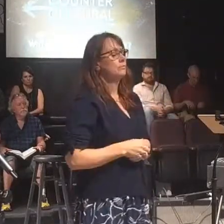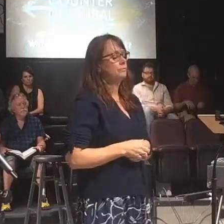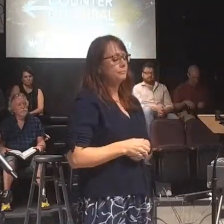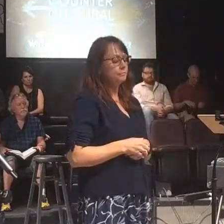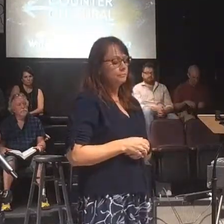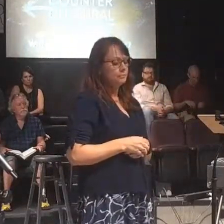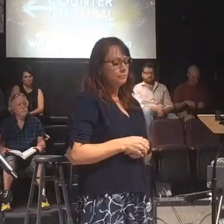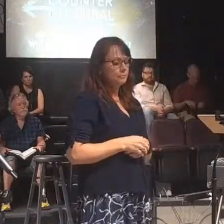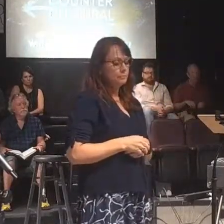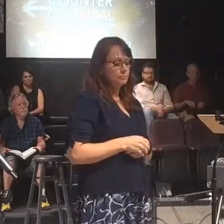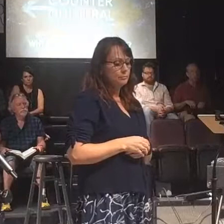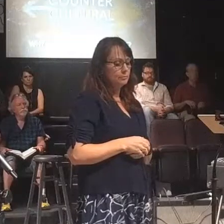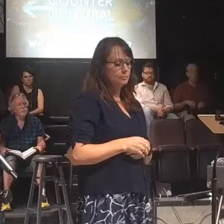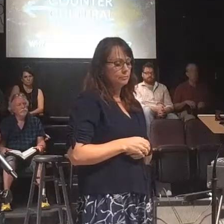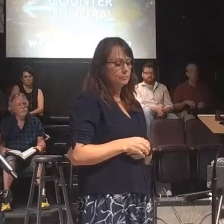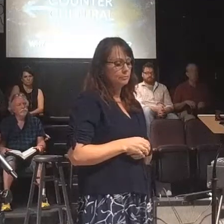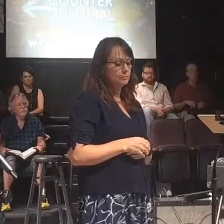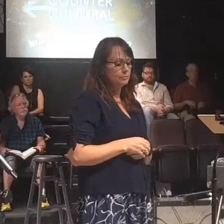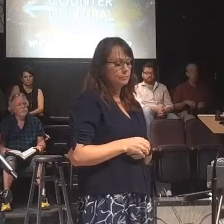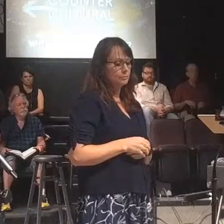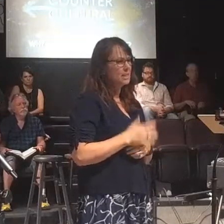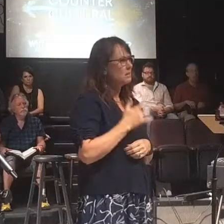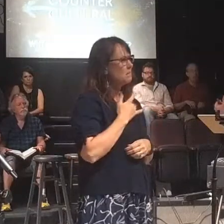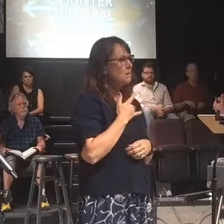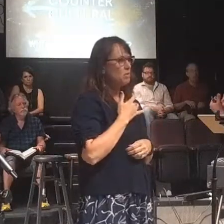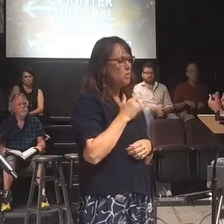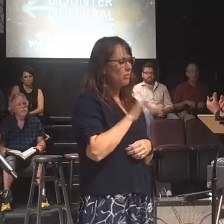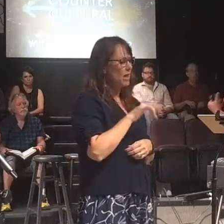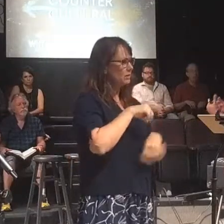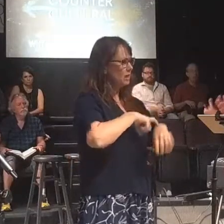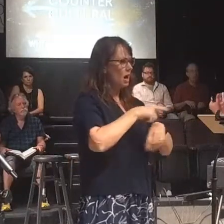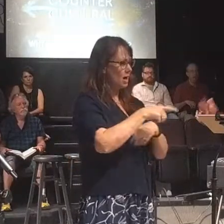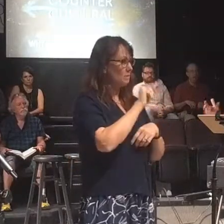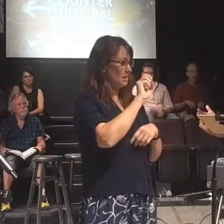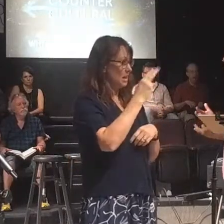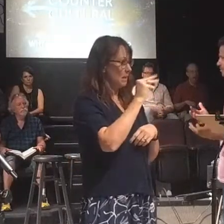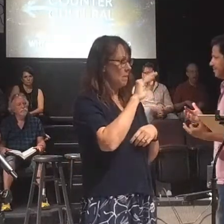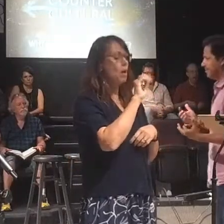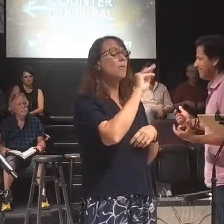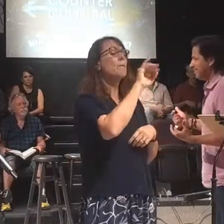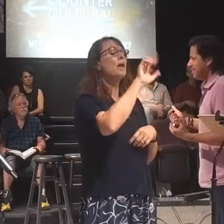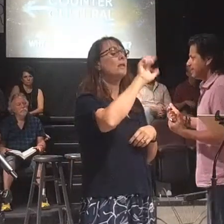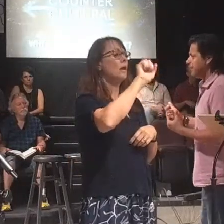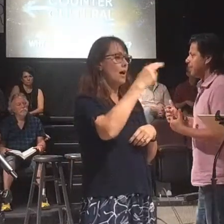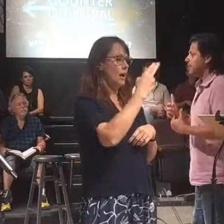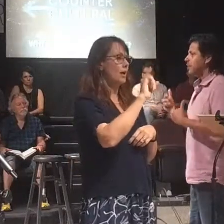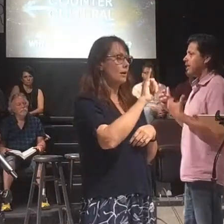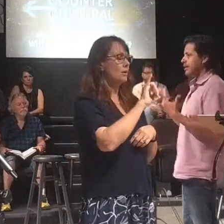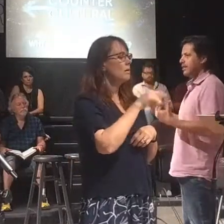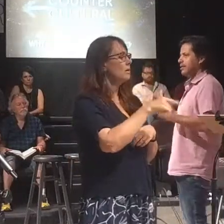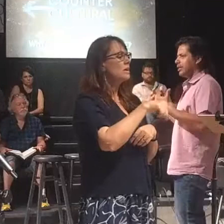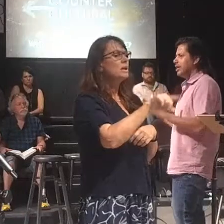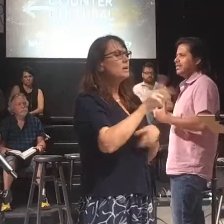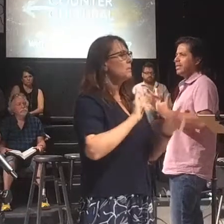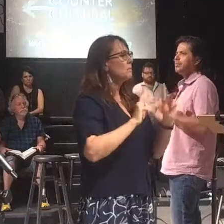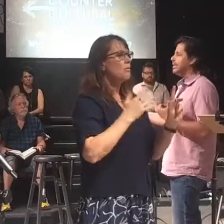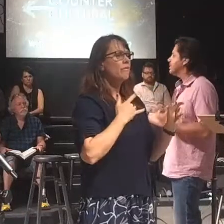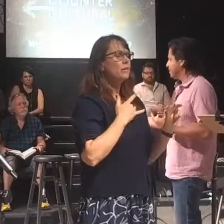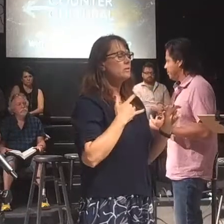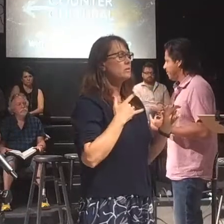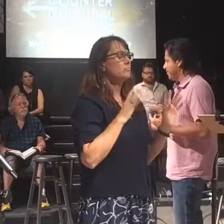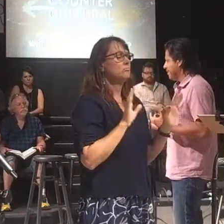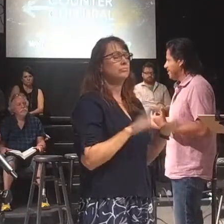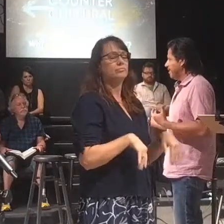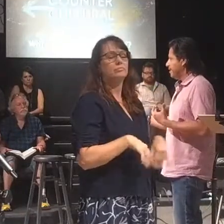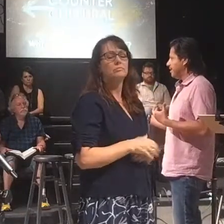of loss of enthusiasm. There's this, Israel feels underwhelmed, right? They feel like they're not connected, that God is not